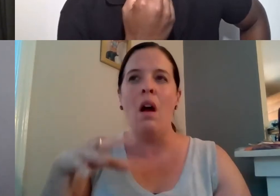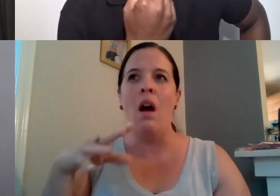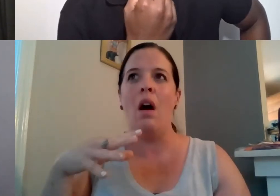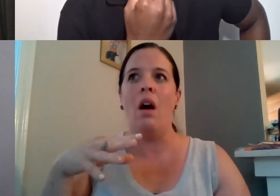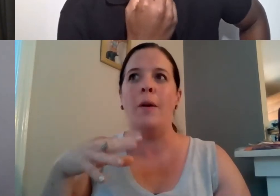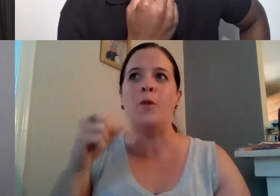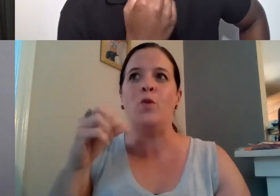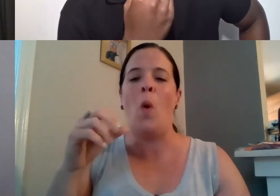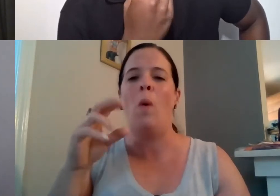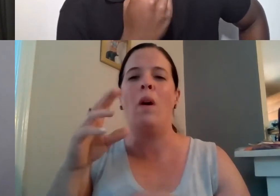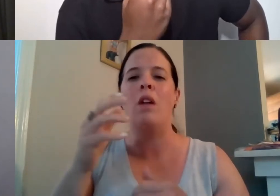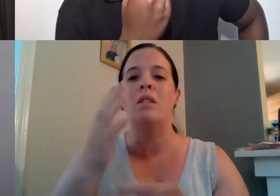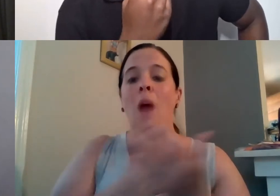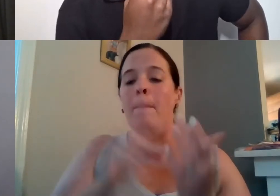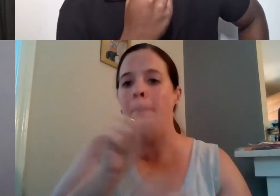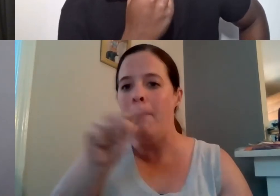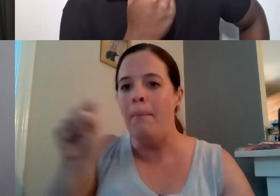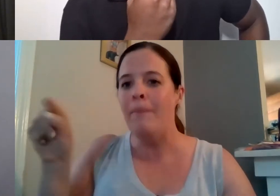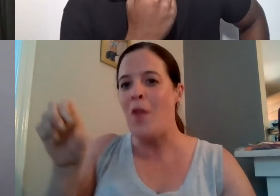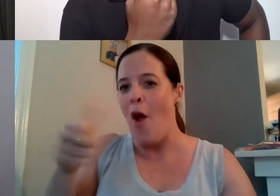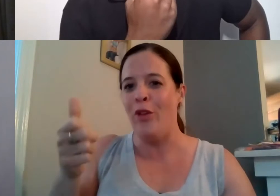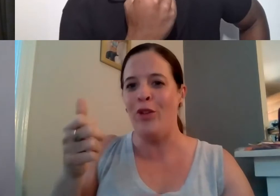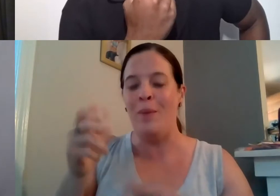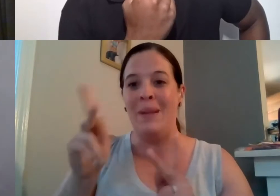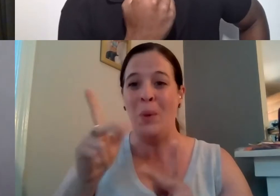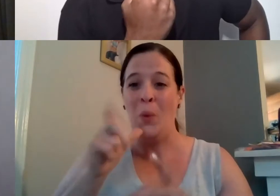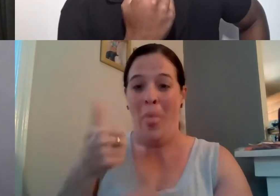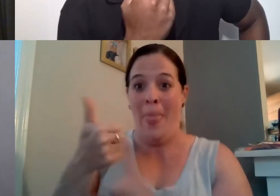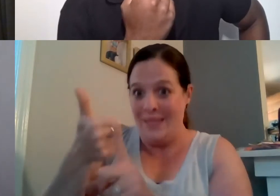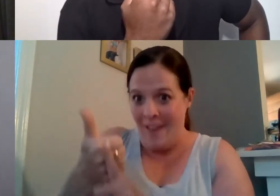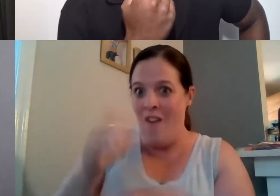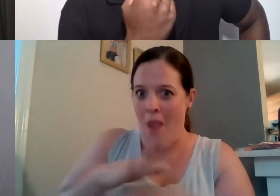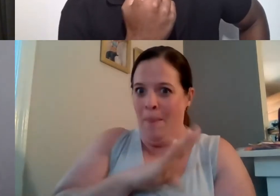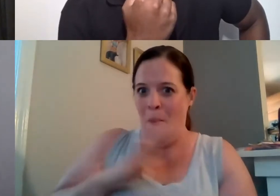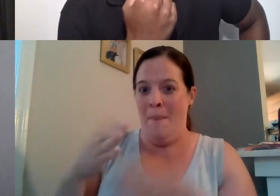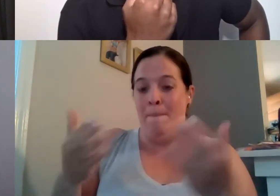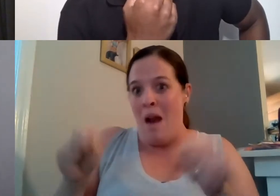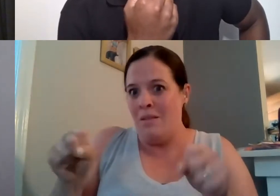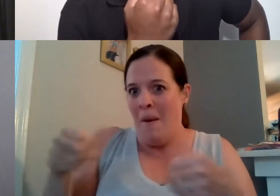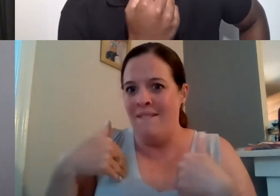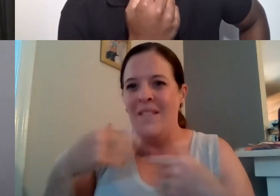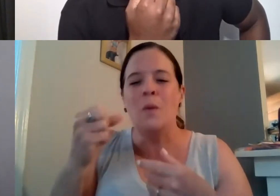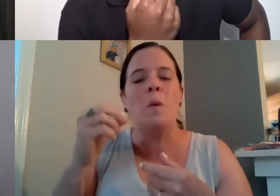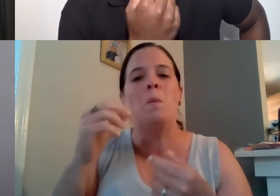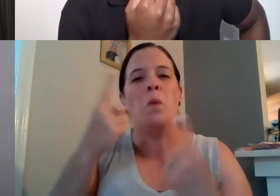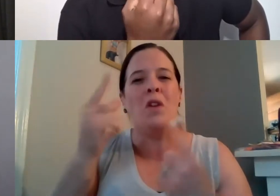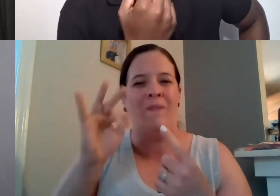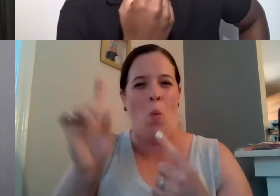worried about getting COVID. So there are some people who have other reasons. It could